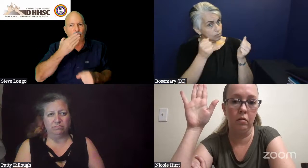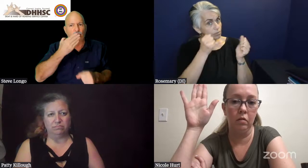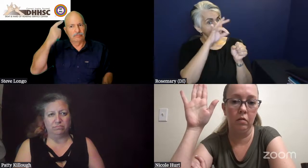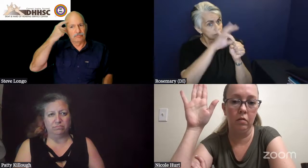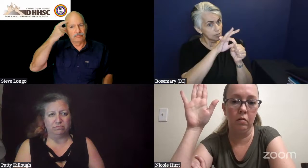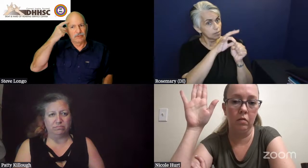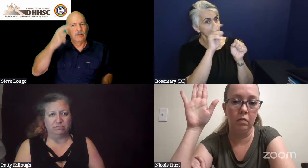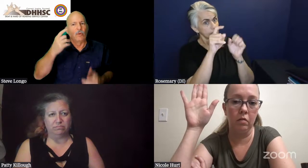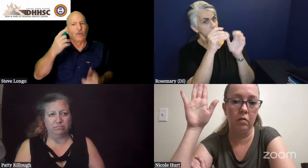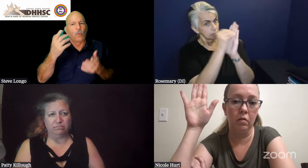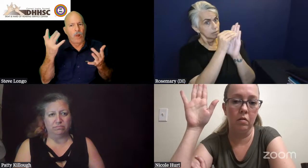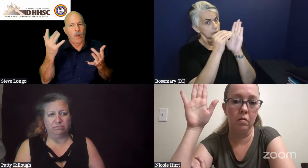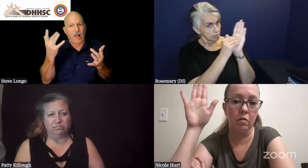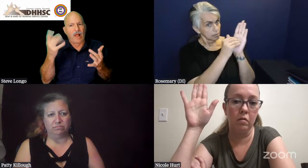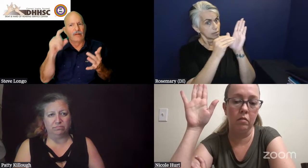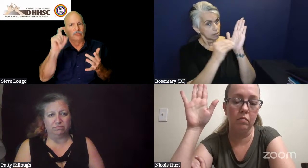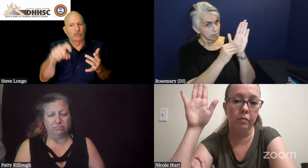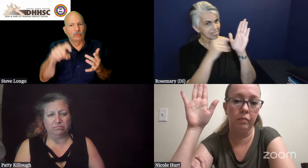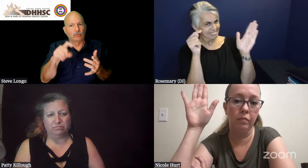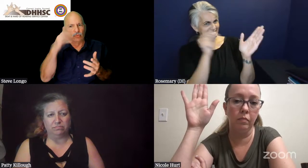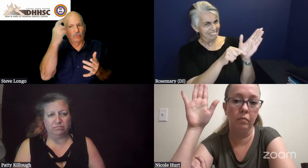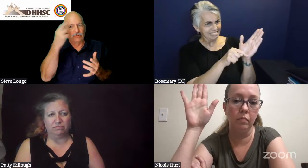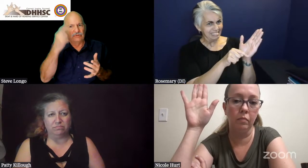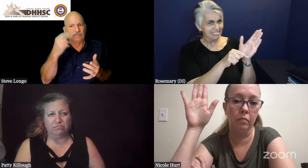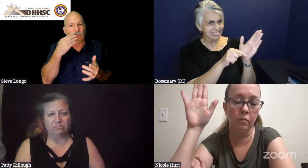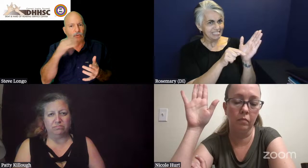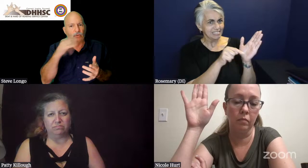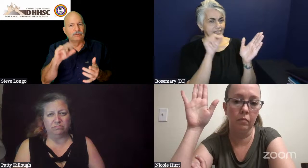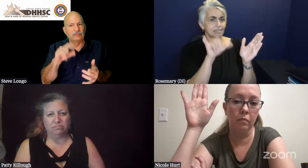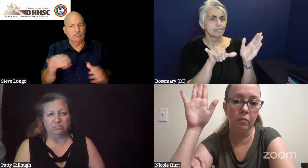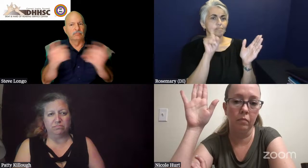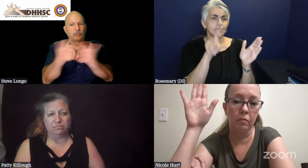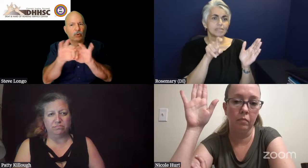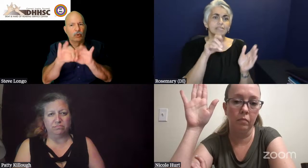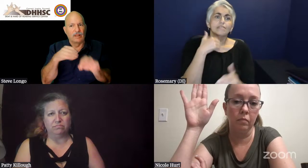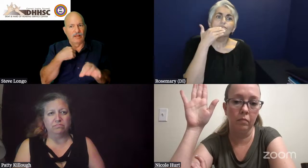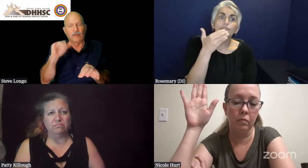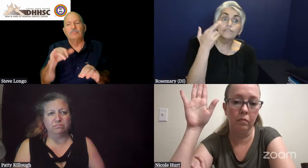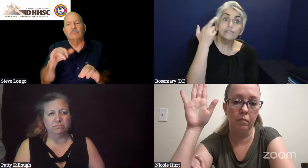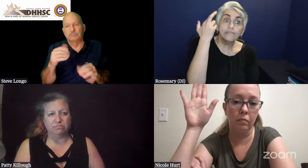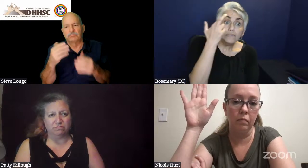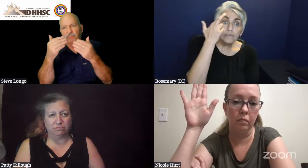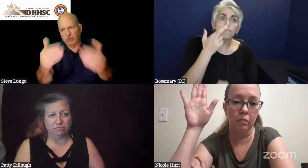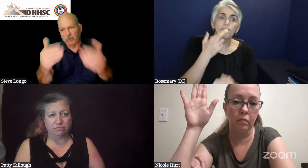that it has to be passed by a majority vote, all of those things.